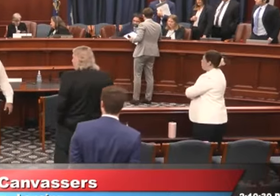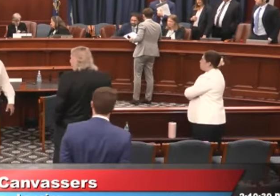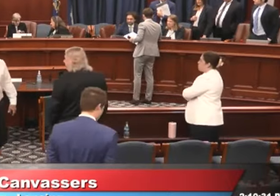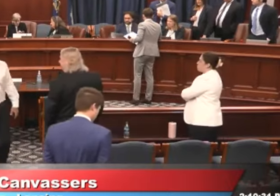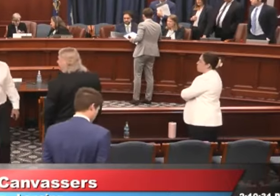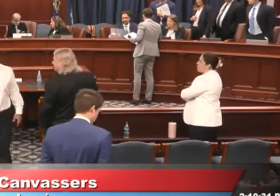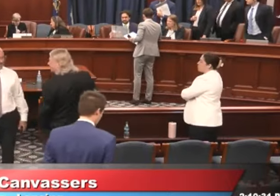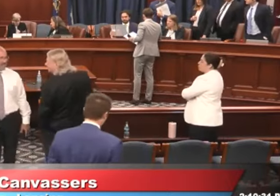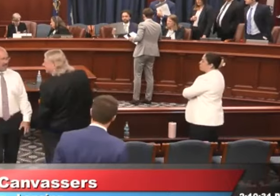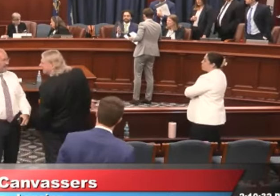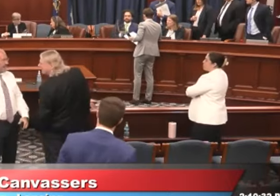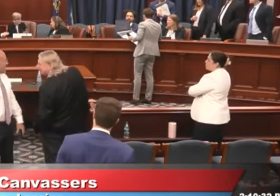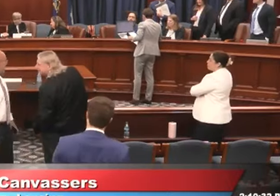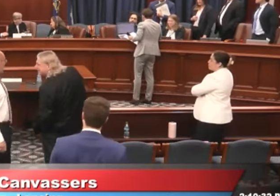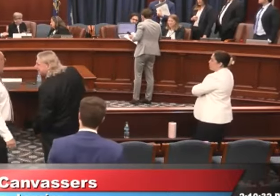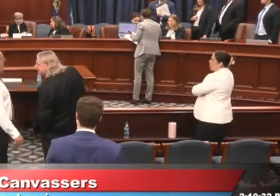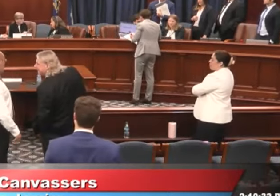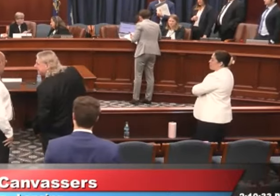That.